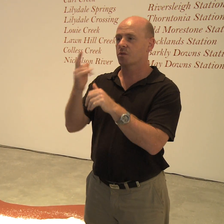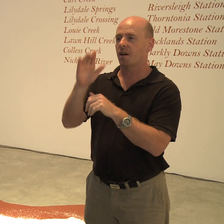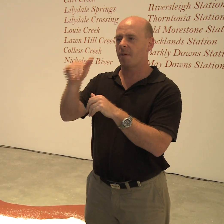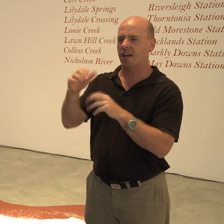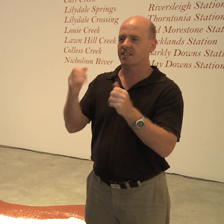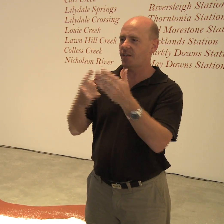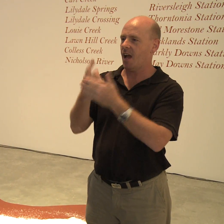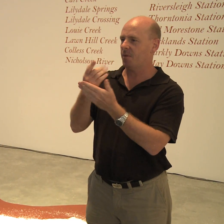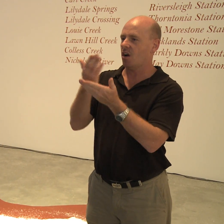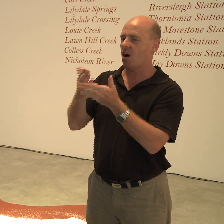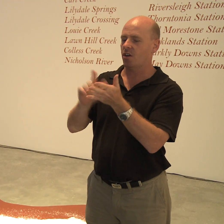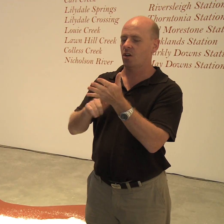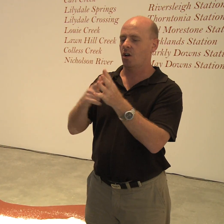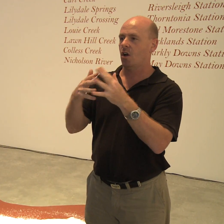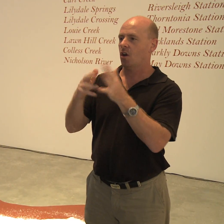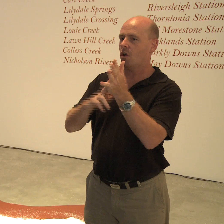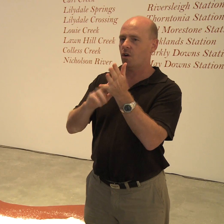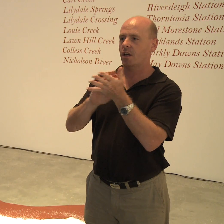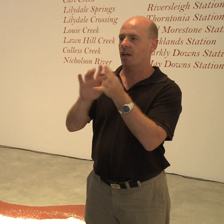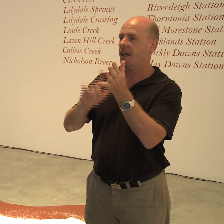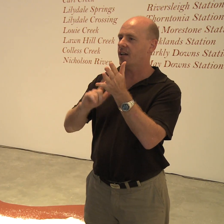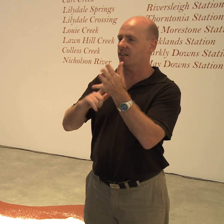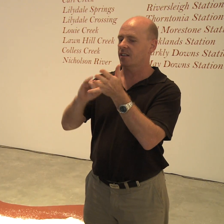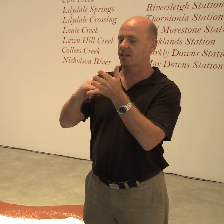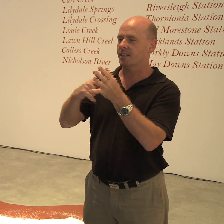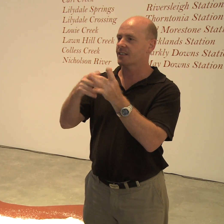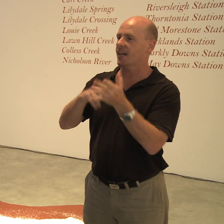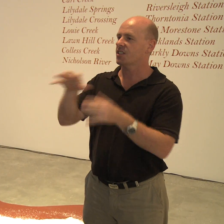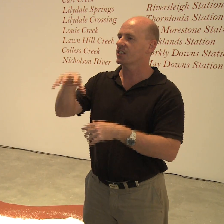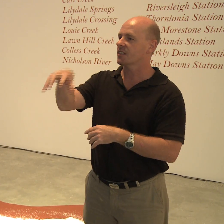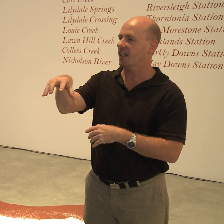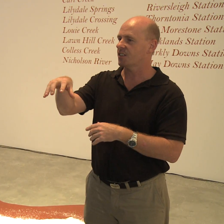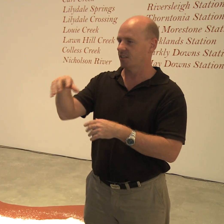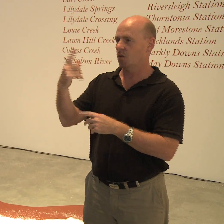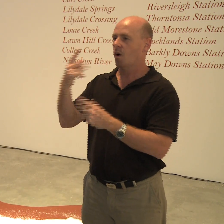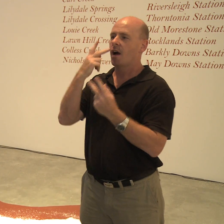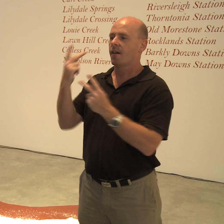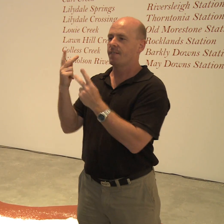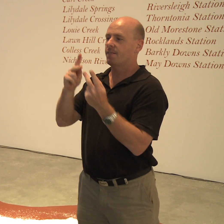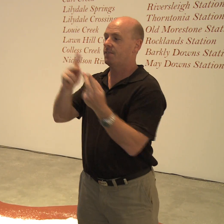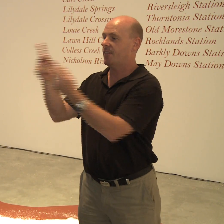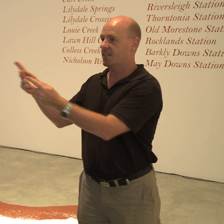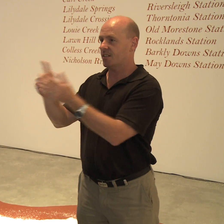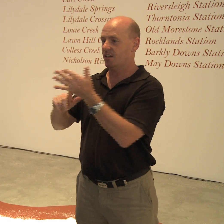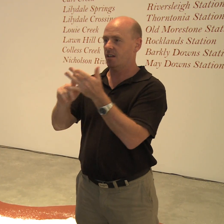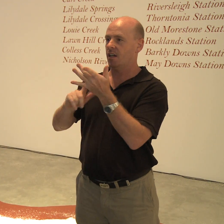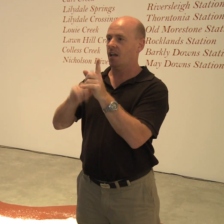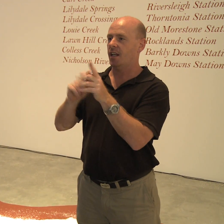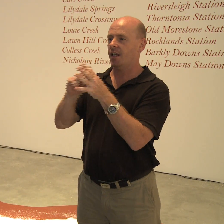something that happened on Lawn Hill Station, and a visitor to neighbouring Lilydale Station near